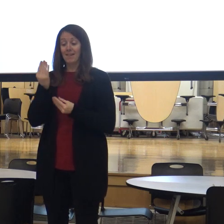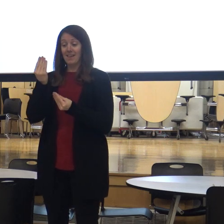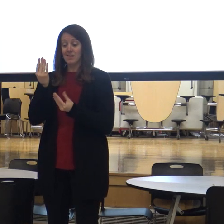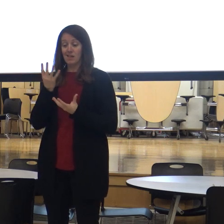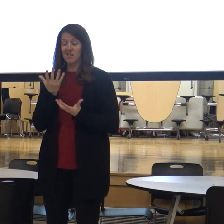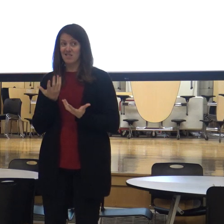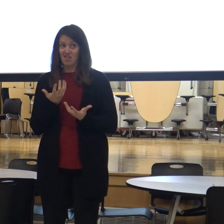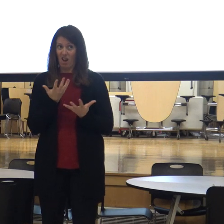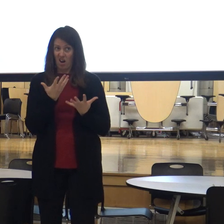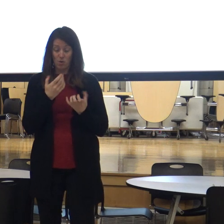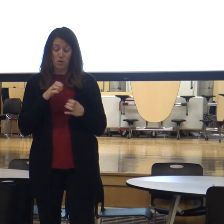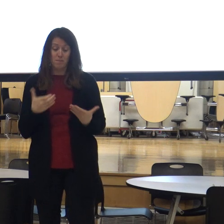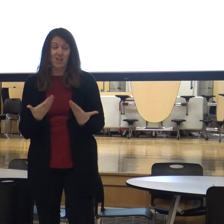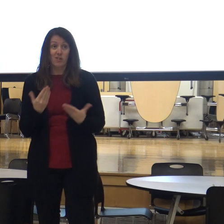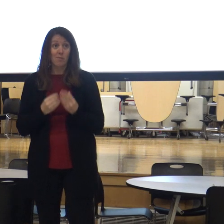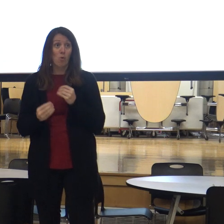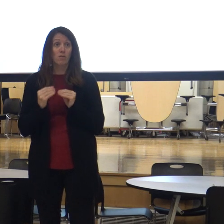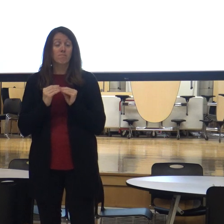say, I don't want to be around anymore.